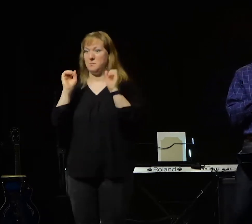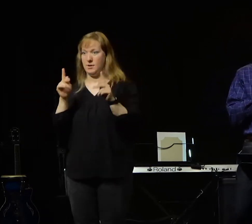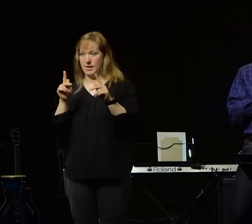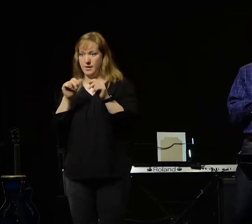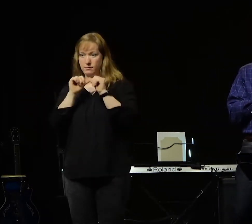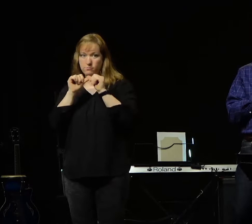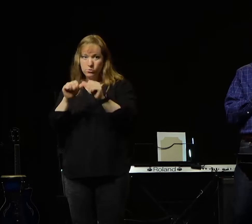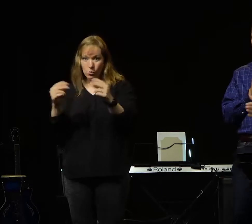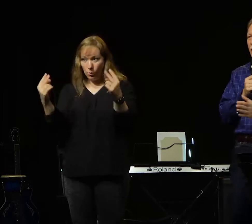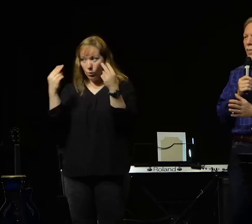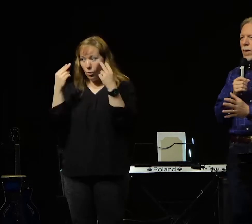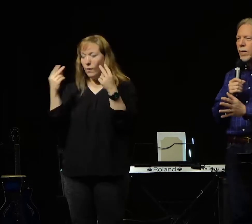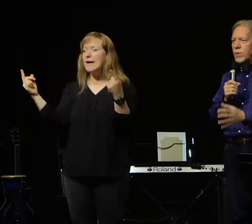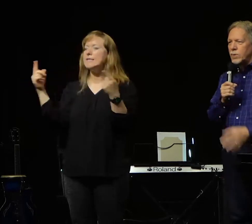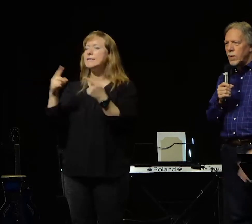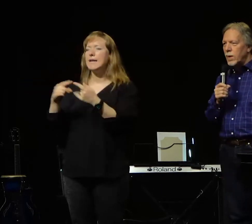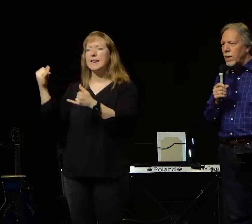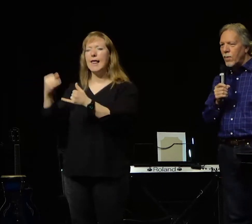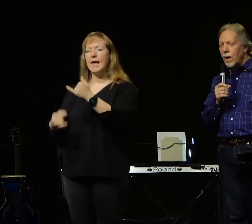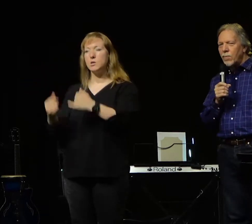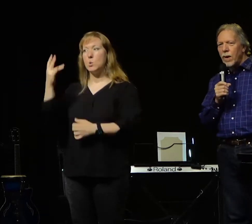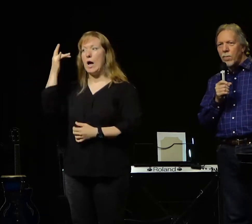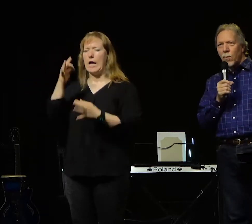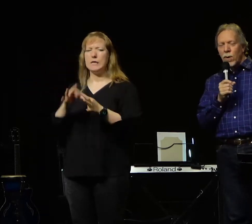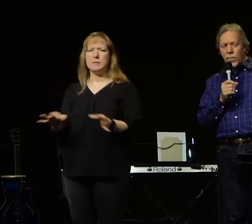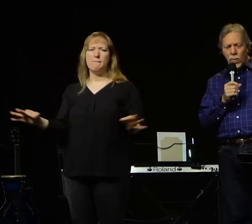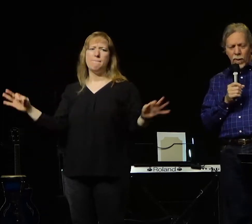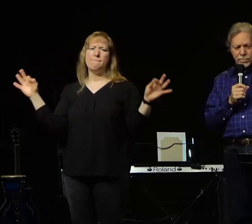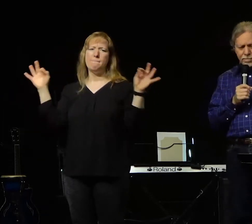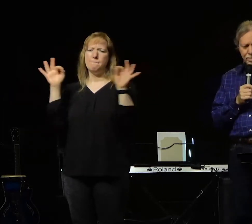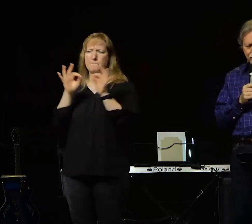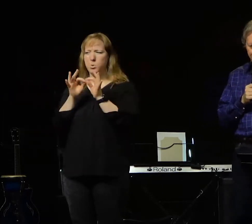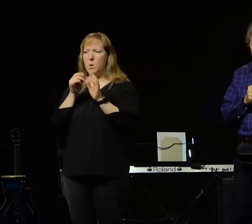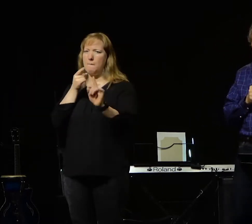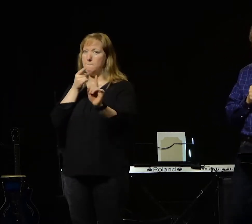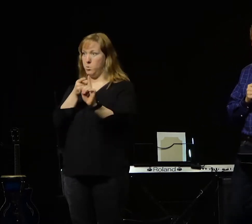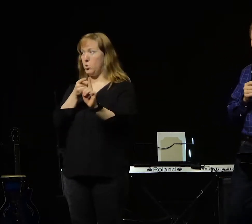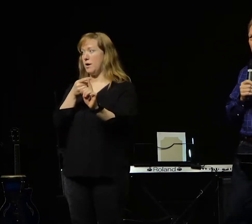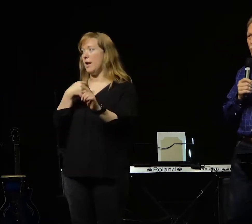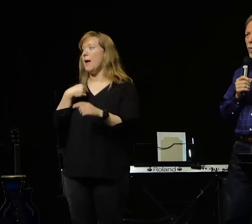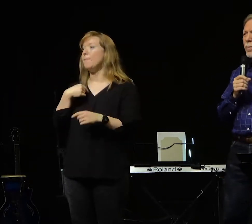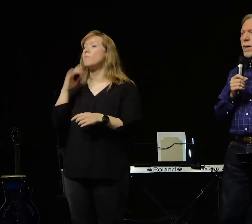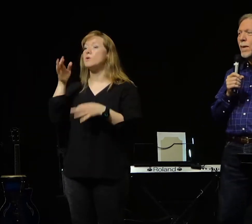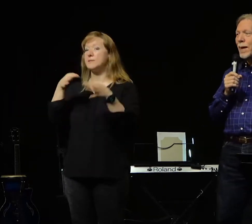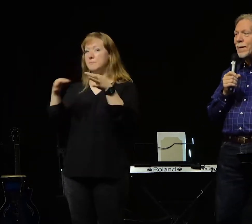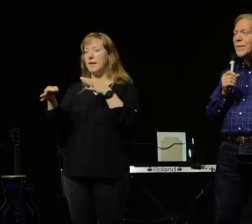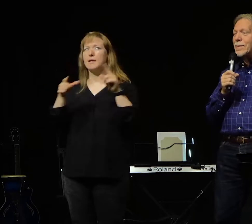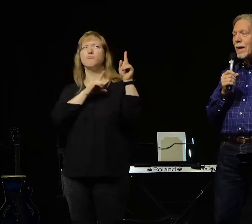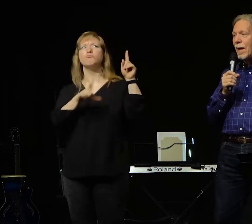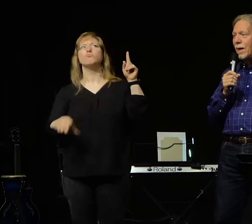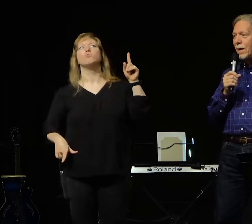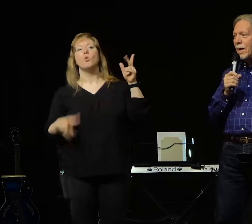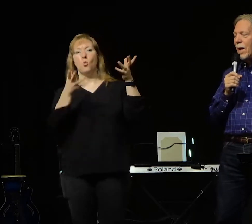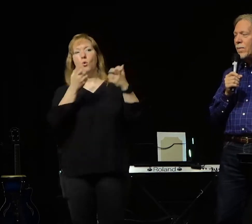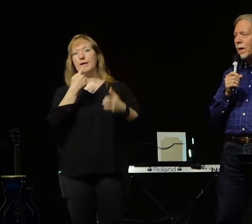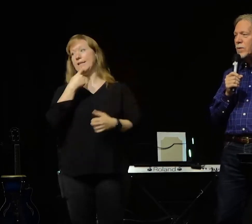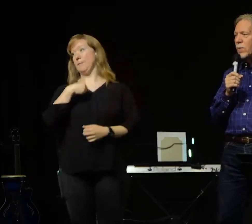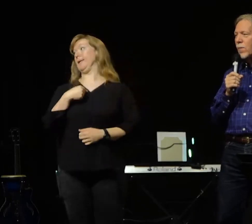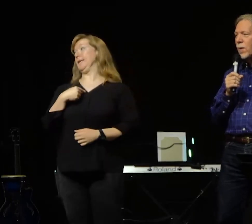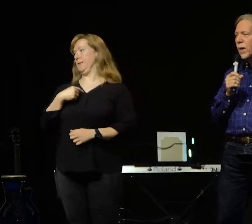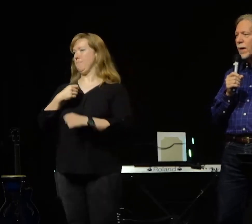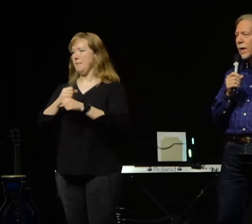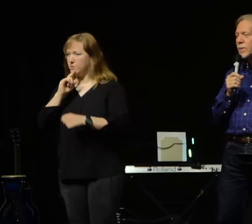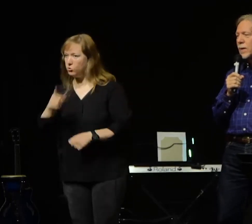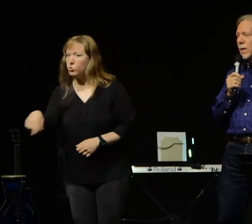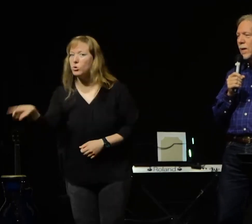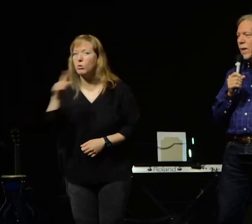me till we get there, because there's a very, very important point that the Lord wanted me to make today and make sure